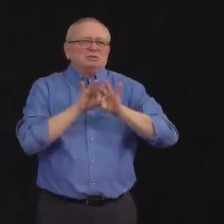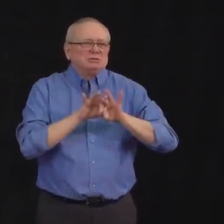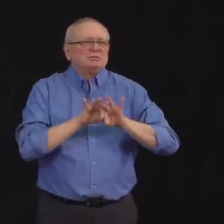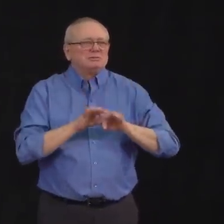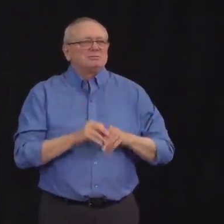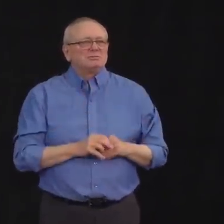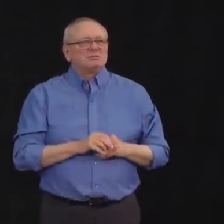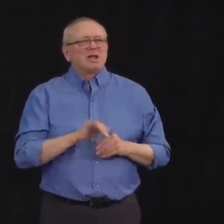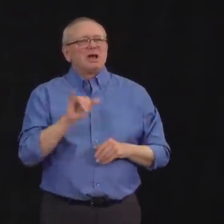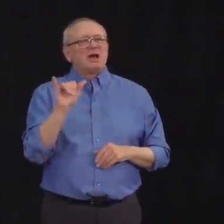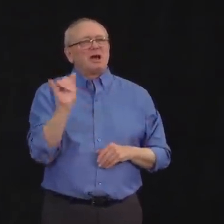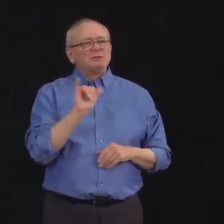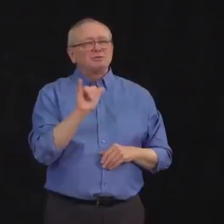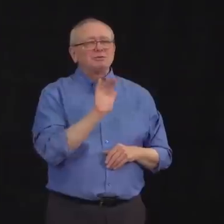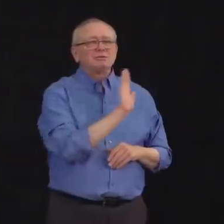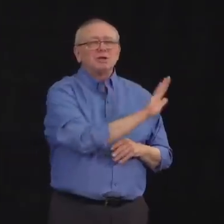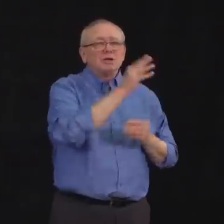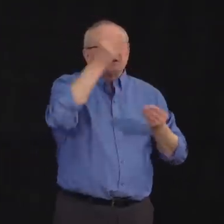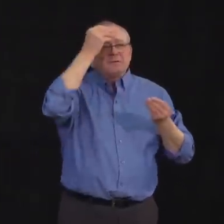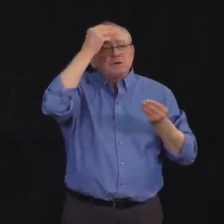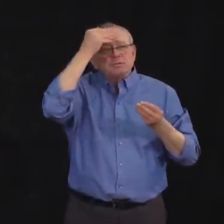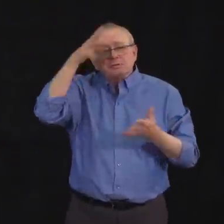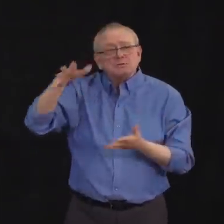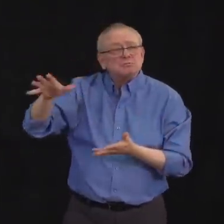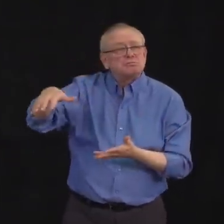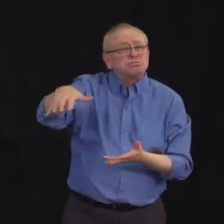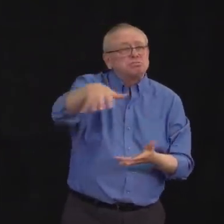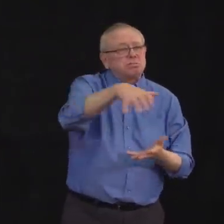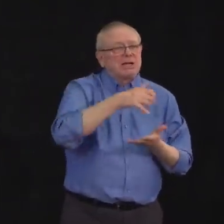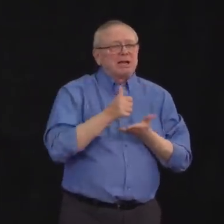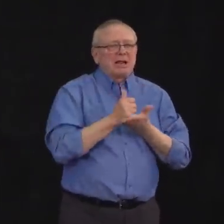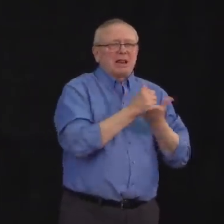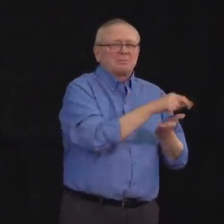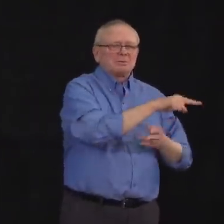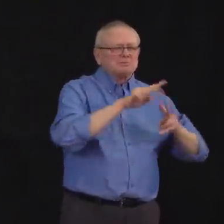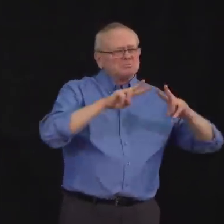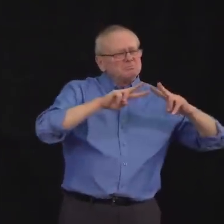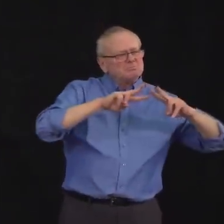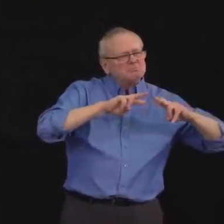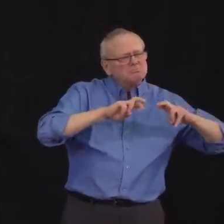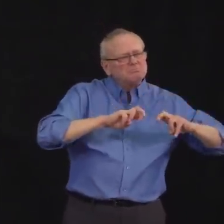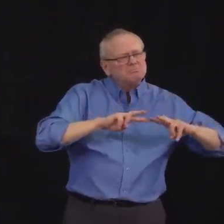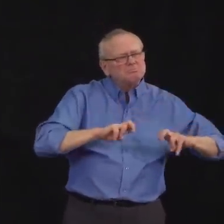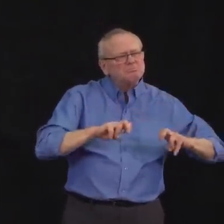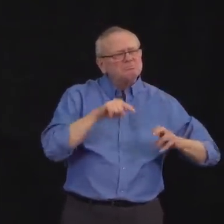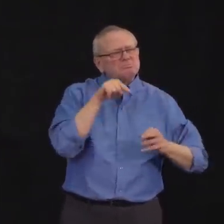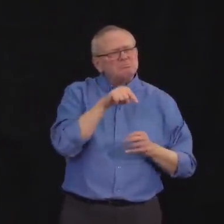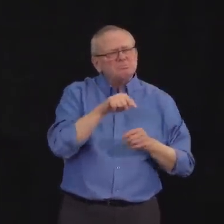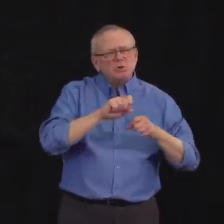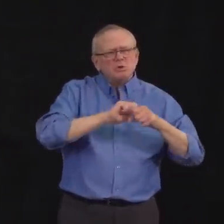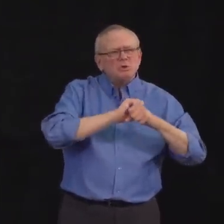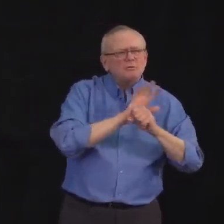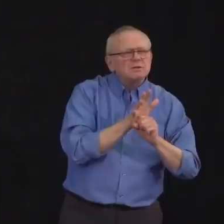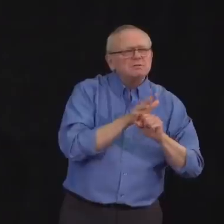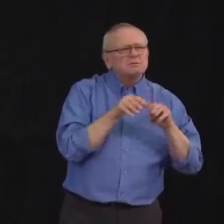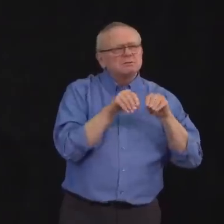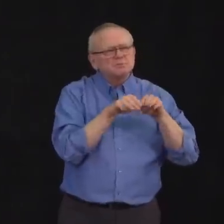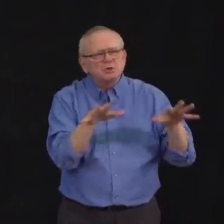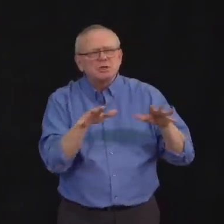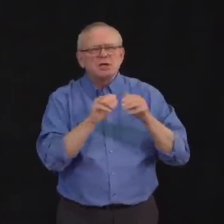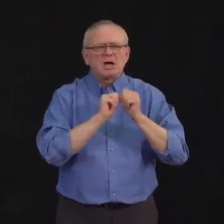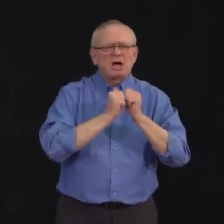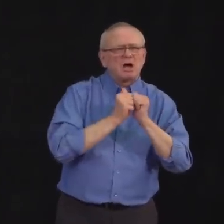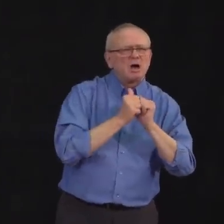data that can help us get a better understanding of how the disease is spread and what underlying factors can contribute to cases of